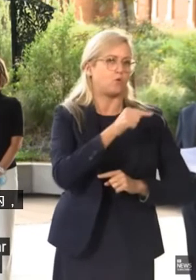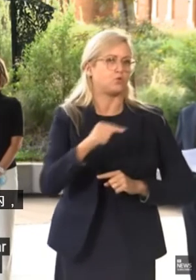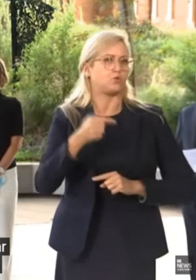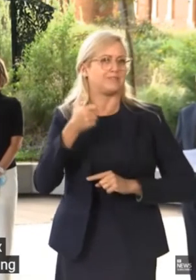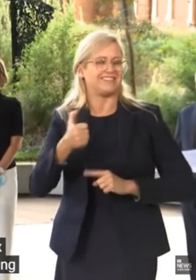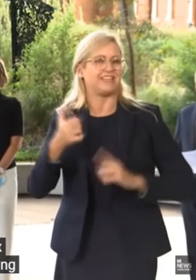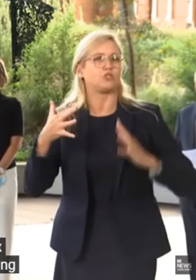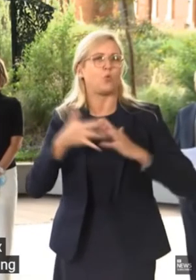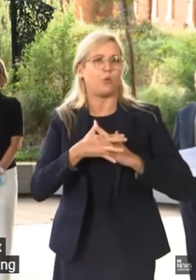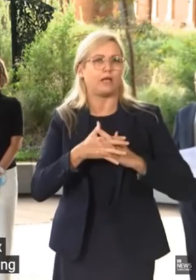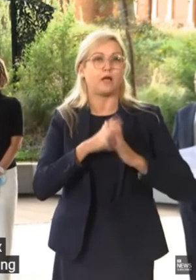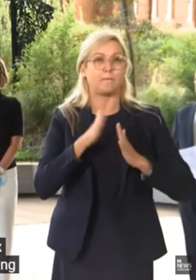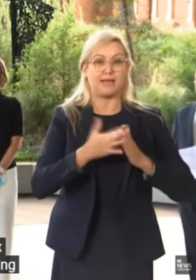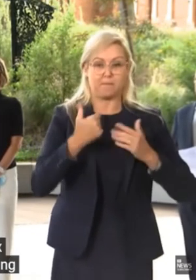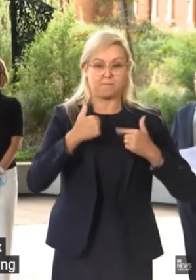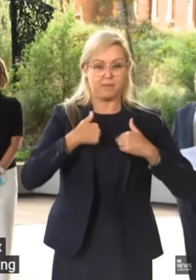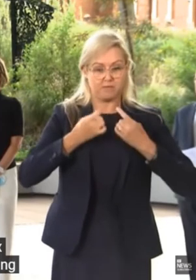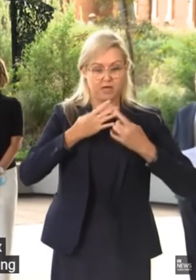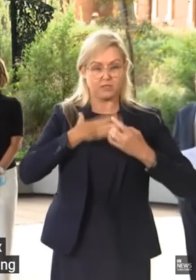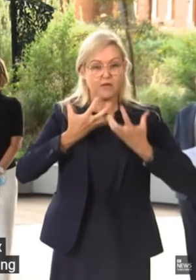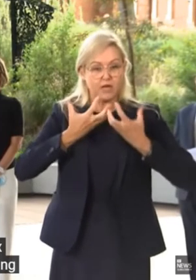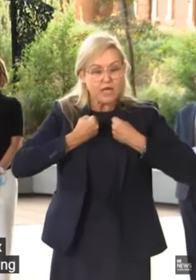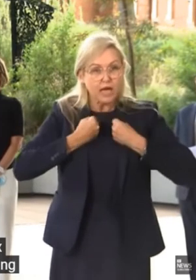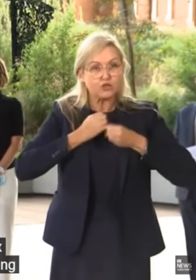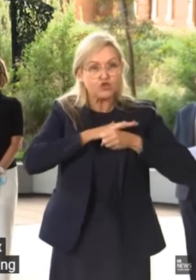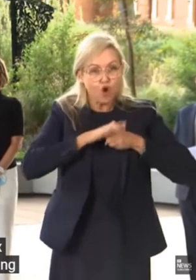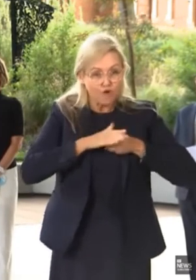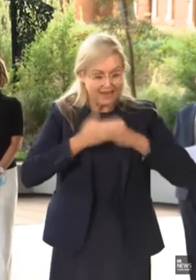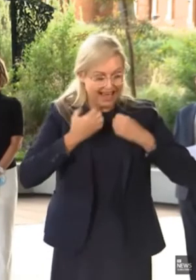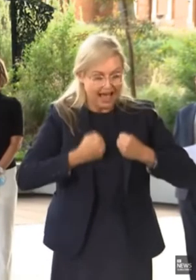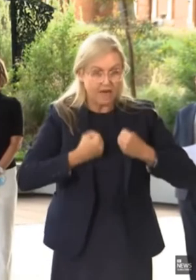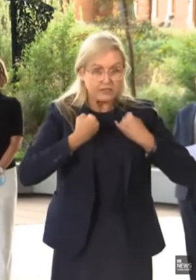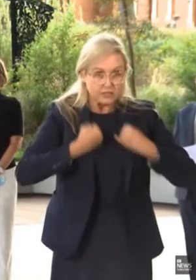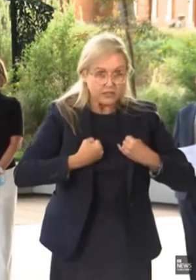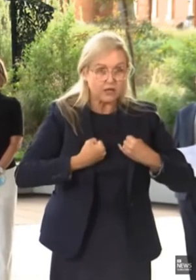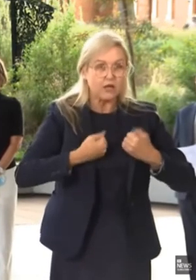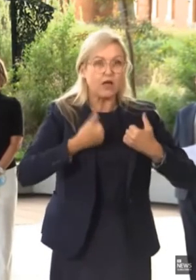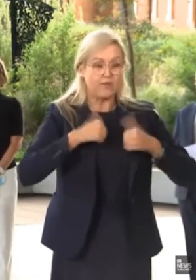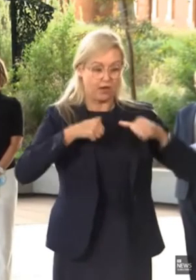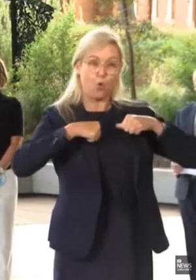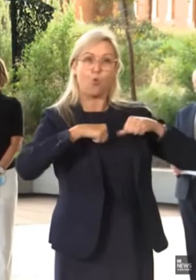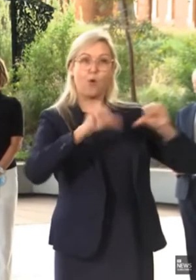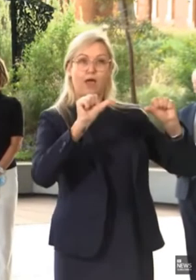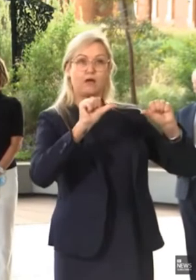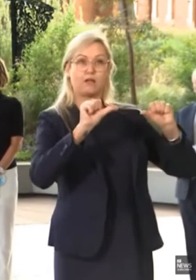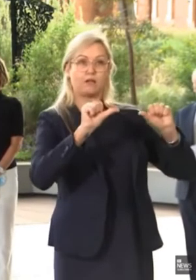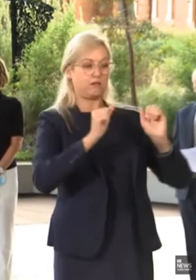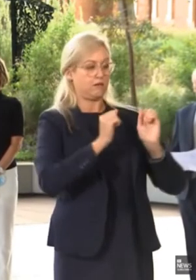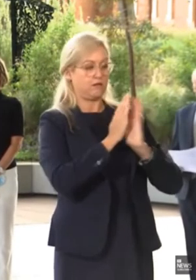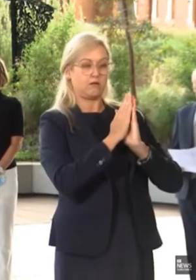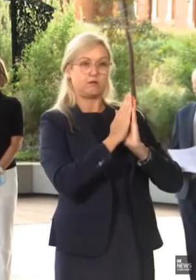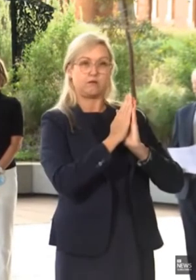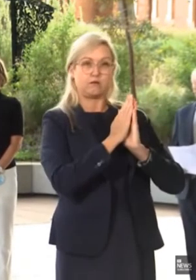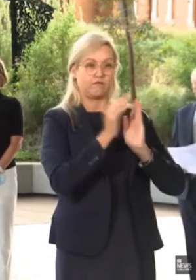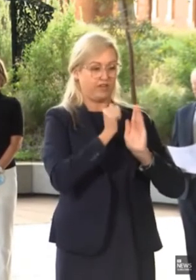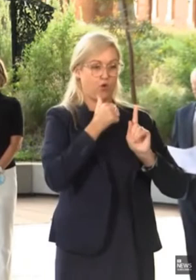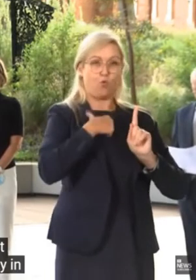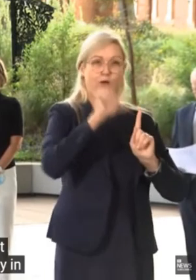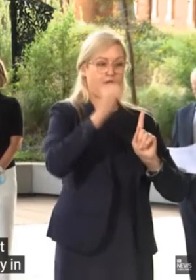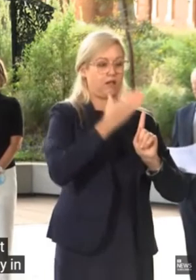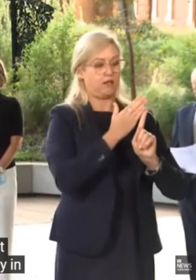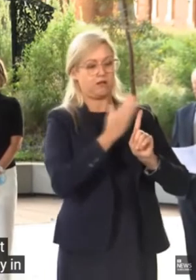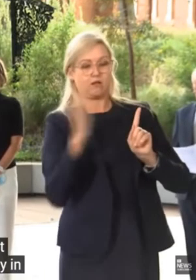recovering from COVID, you can go out and get that booster shot. We have capacity in our hubs, our 40 hubs, to be doing